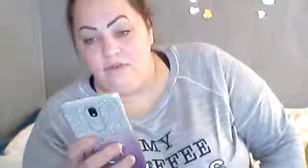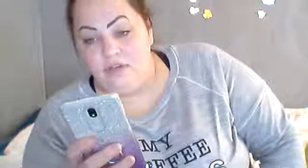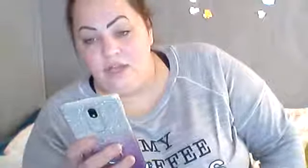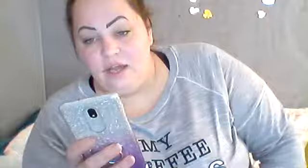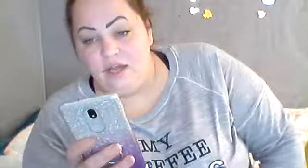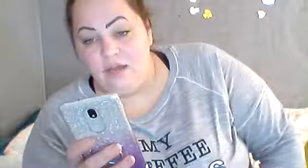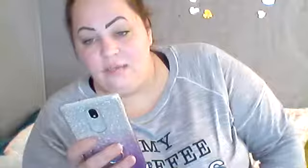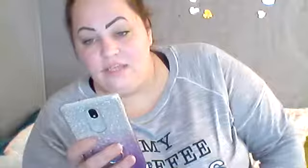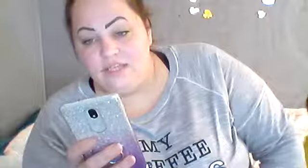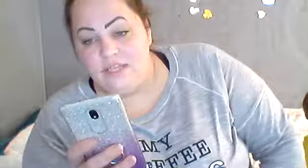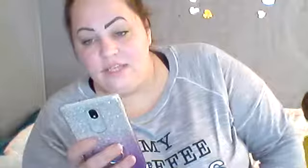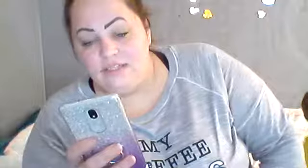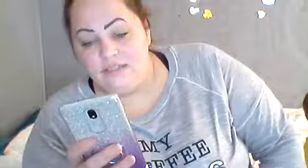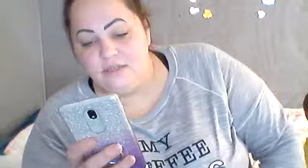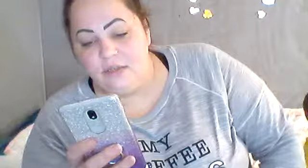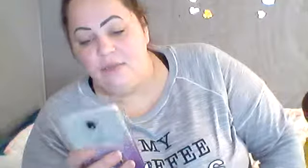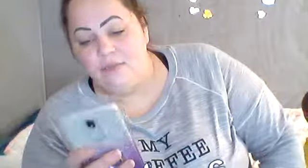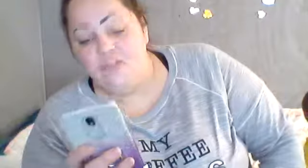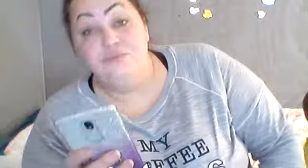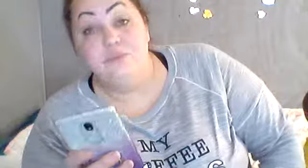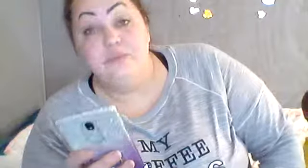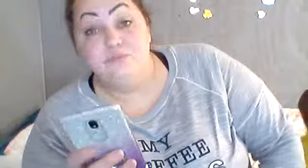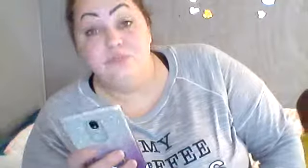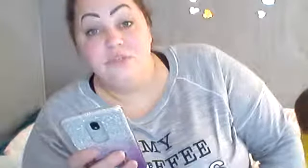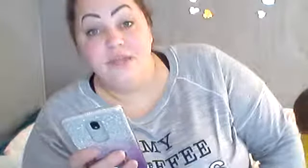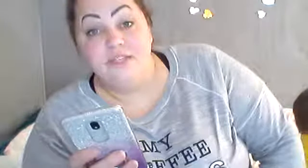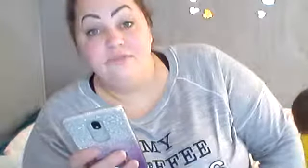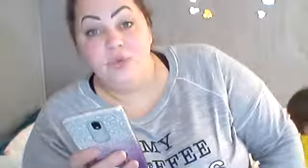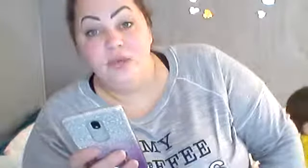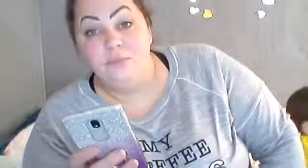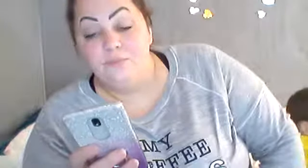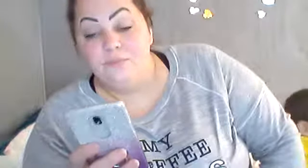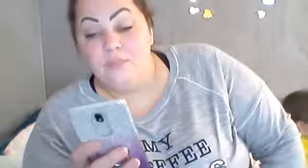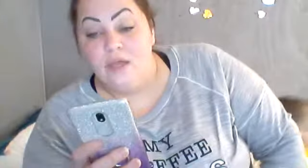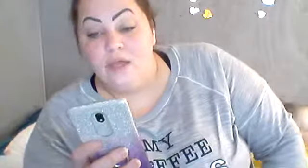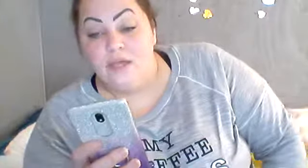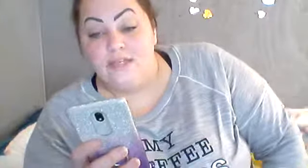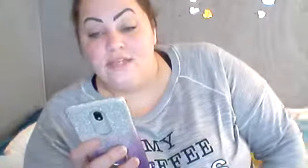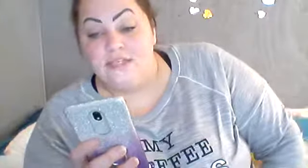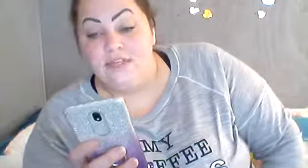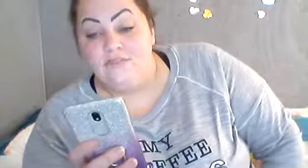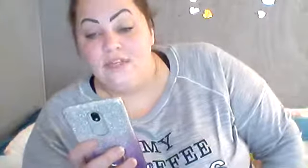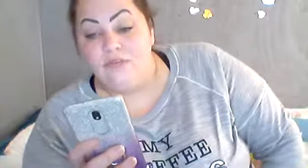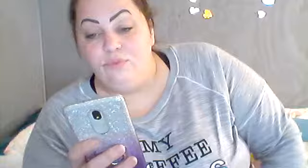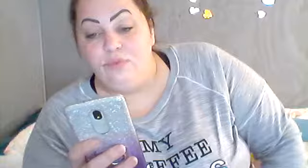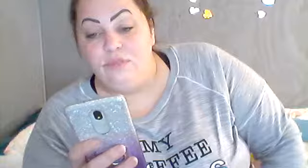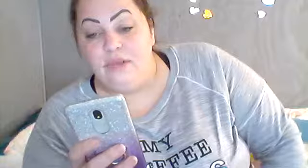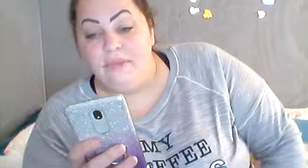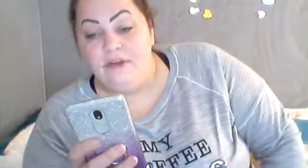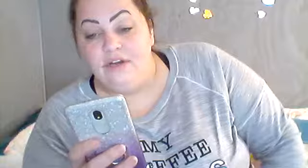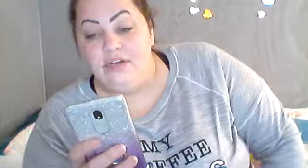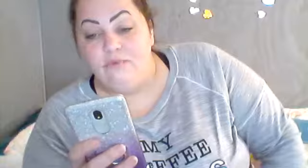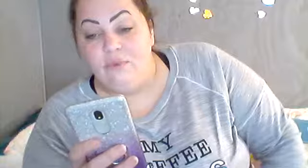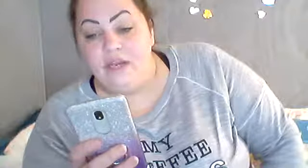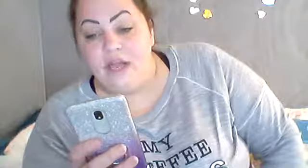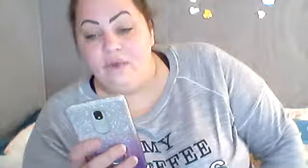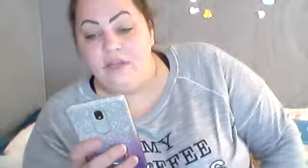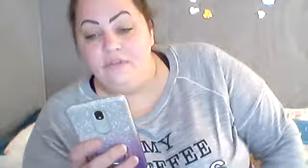hearing. He says, I'm going to read you from his perspective, okay? He says, I live in the deaf world. I married a deaf woman. I work in the field of